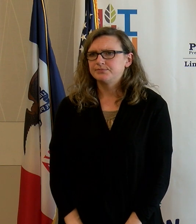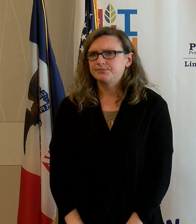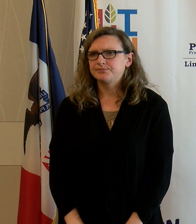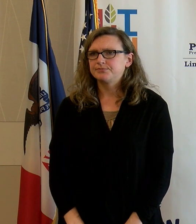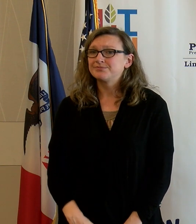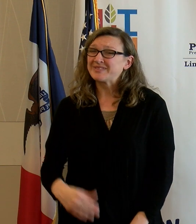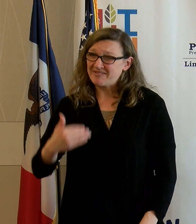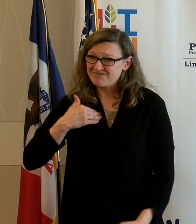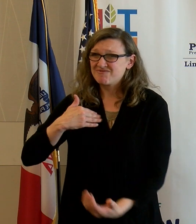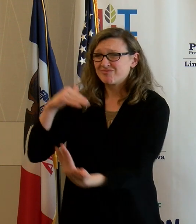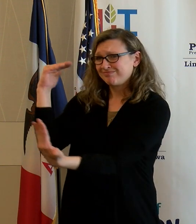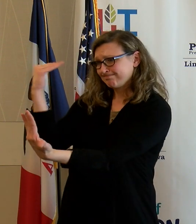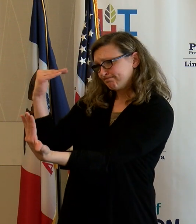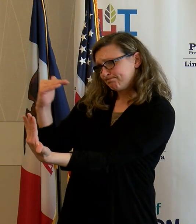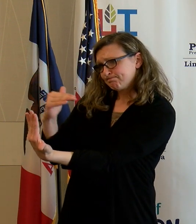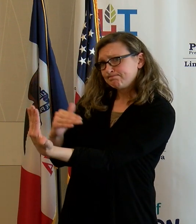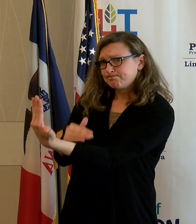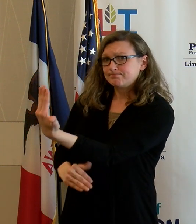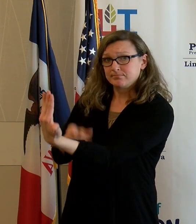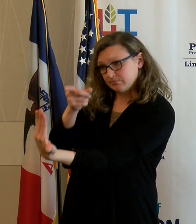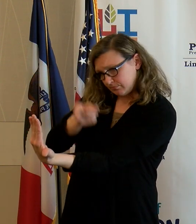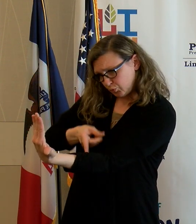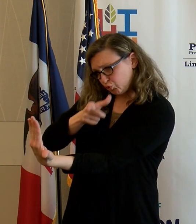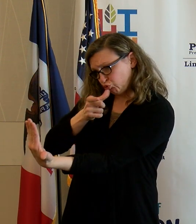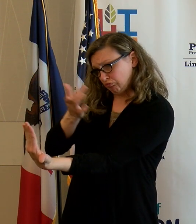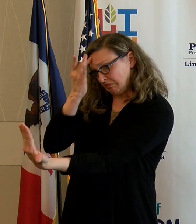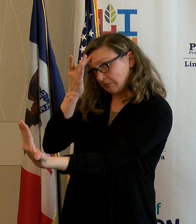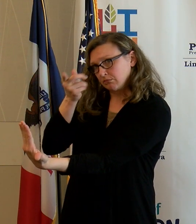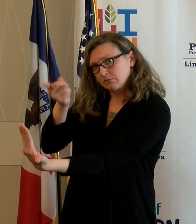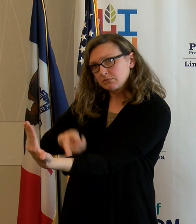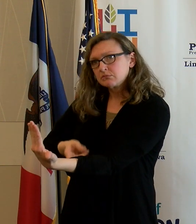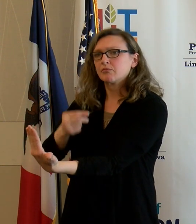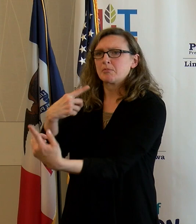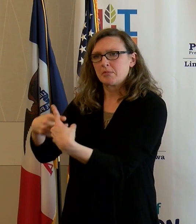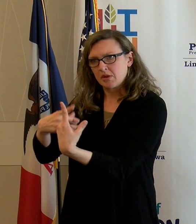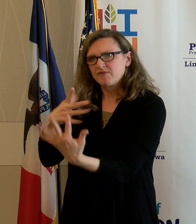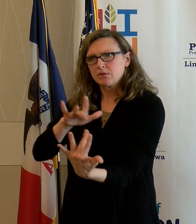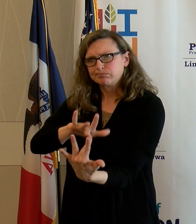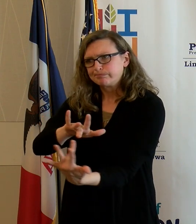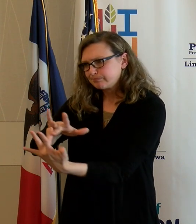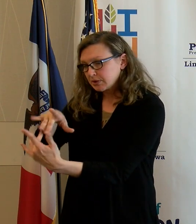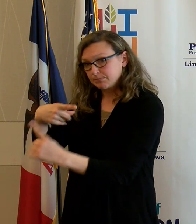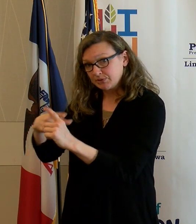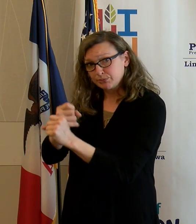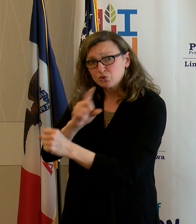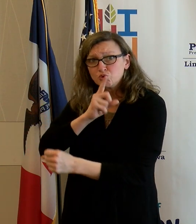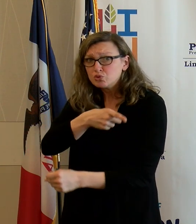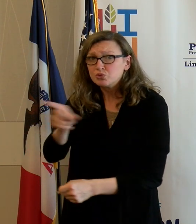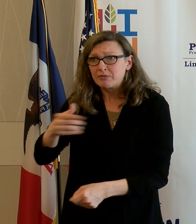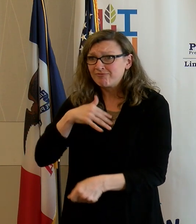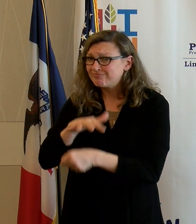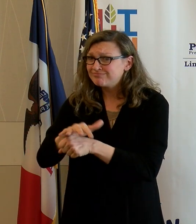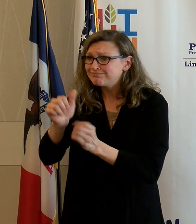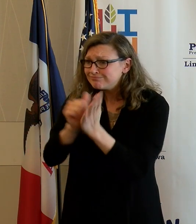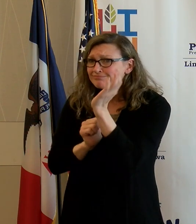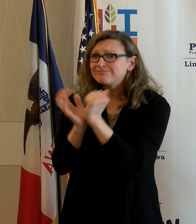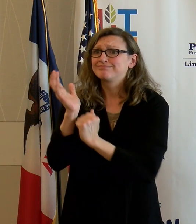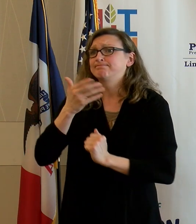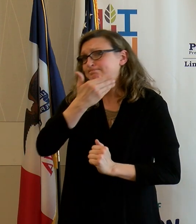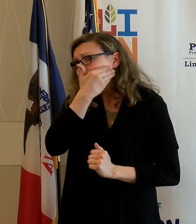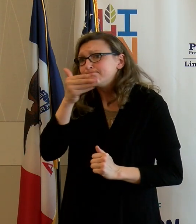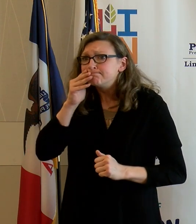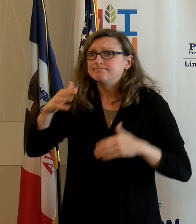can follow up with each of those individuals. We're making sure that they have enough PPE, the personal protective equipment, to protect the